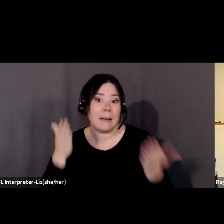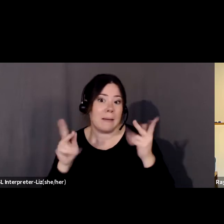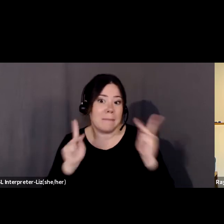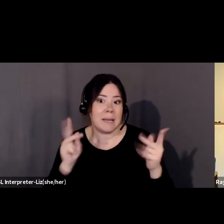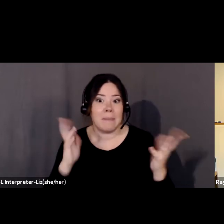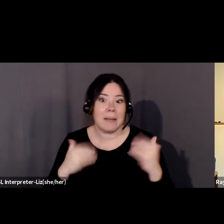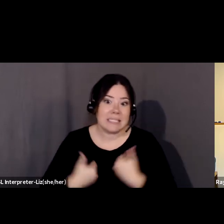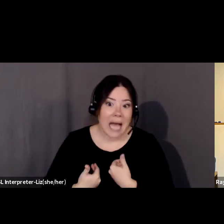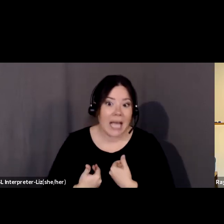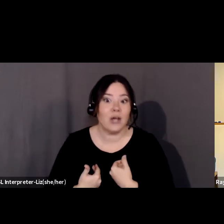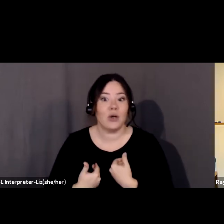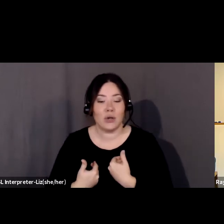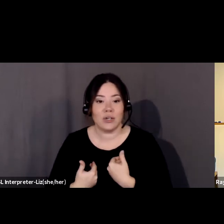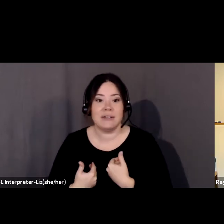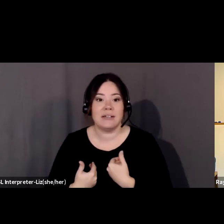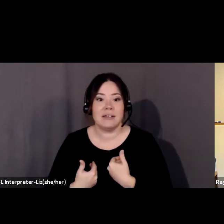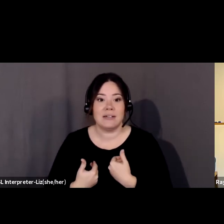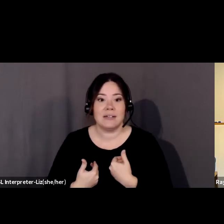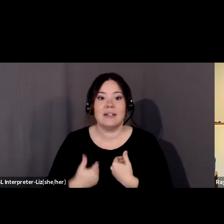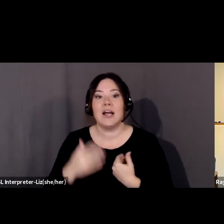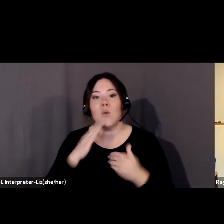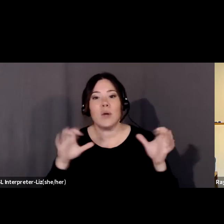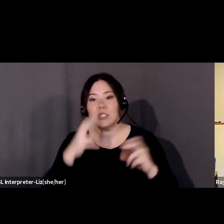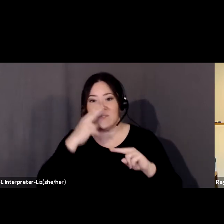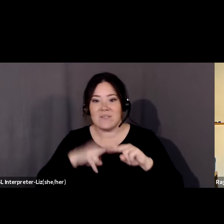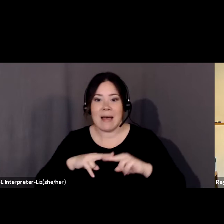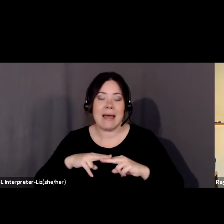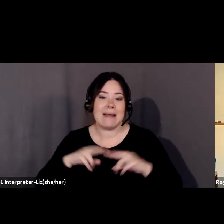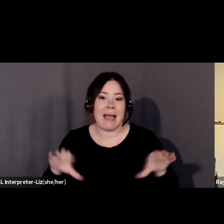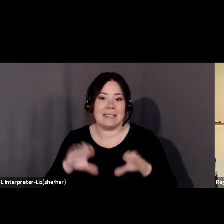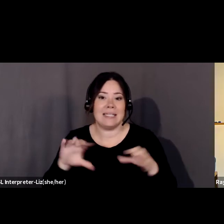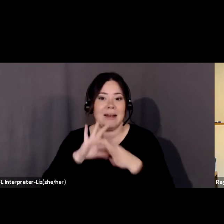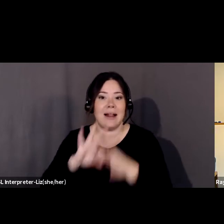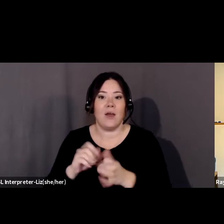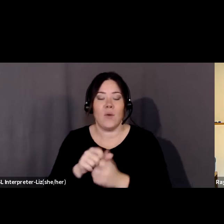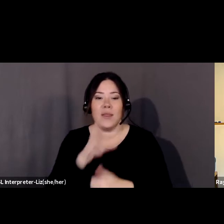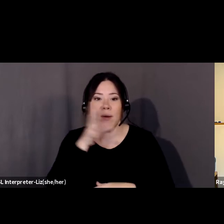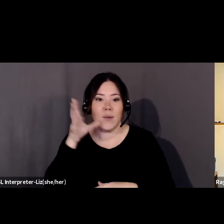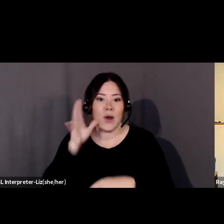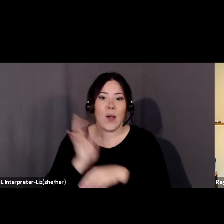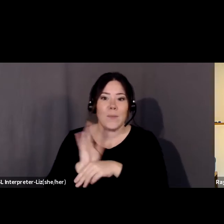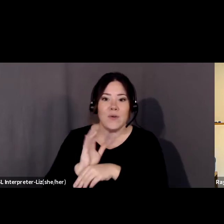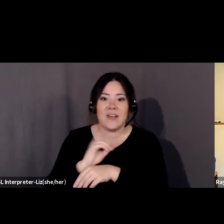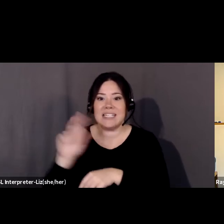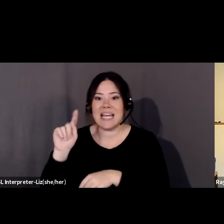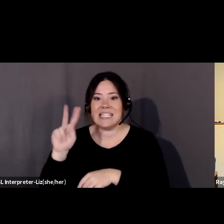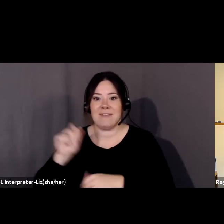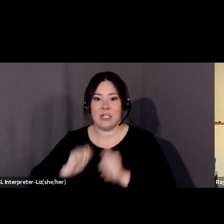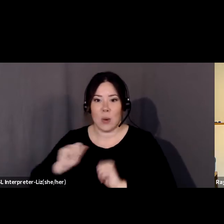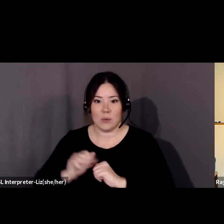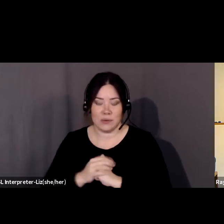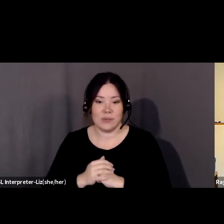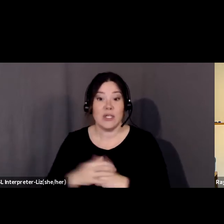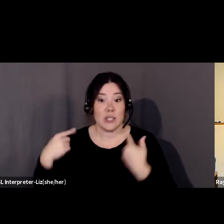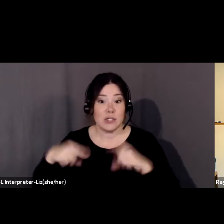tired, we're going to be doing a fun activity related to rural movies and TV shows. So throughout the presentation, there